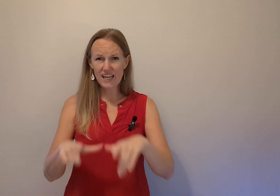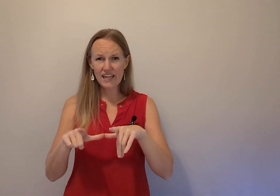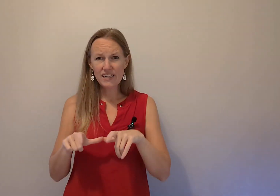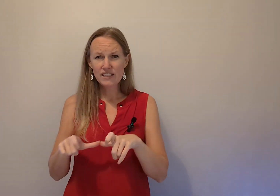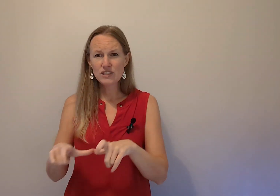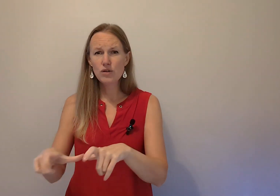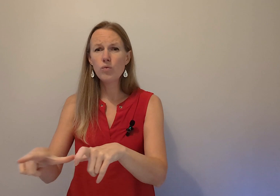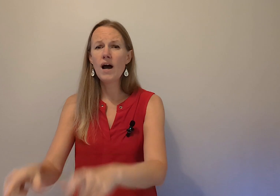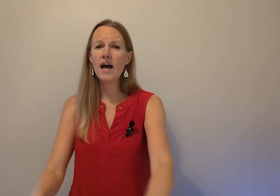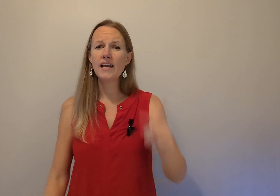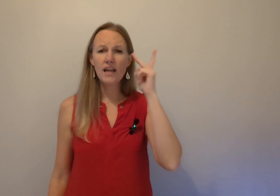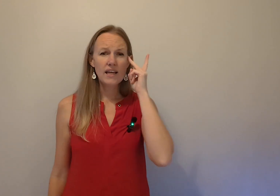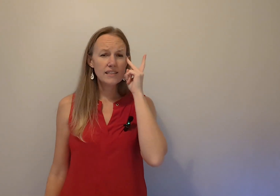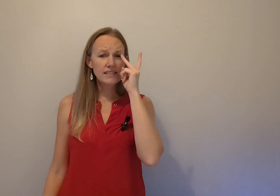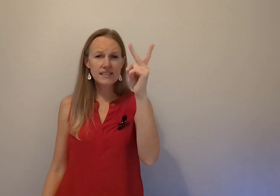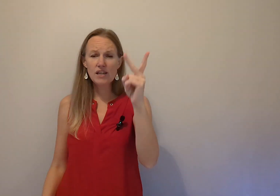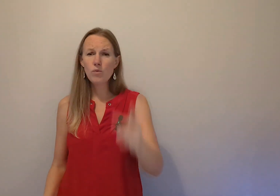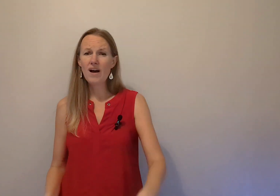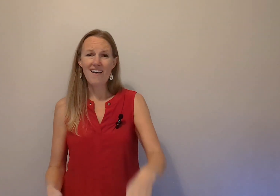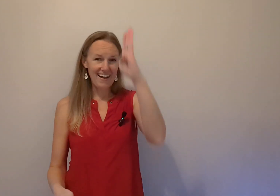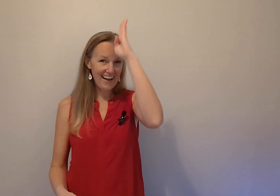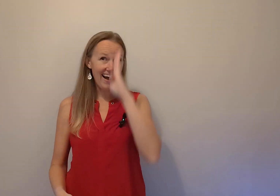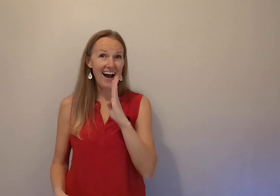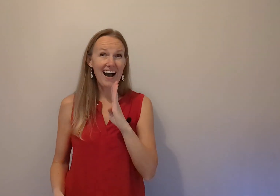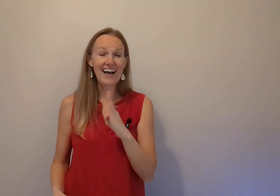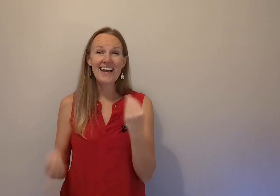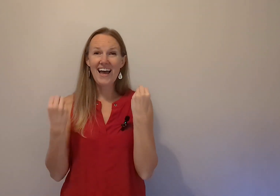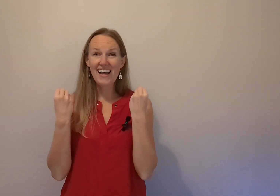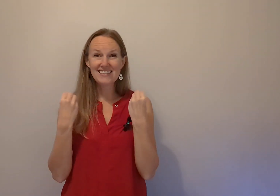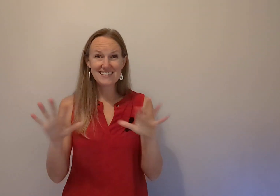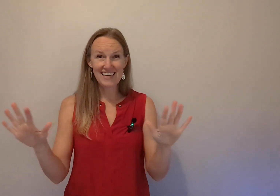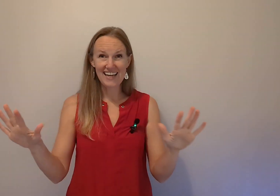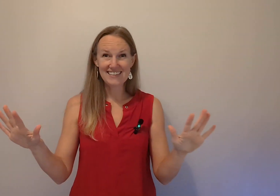need to run. See what God has done.